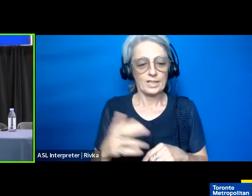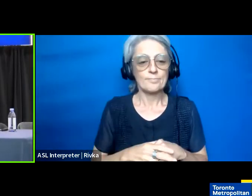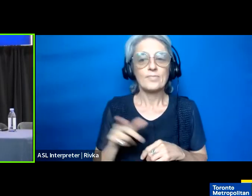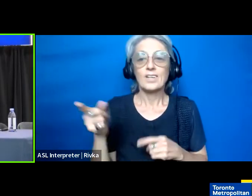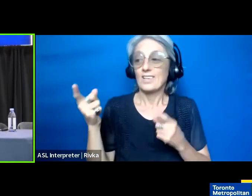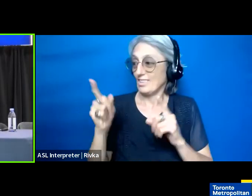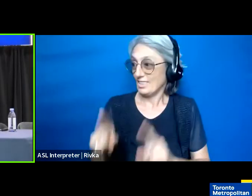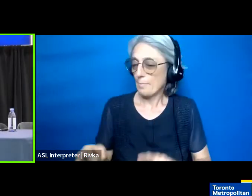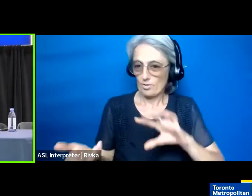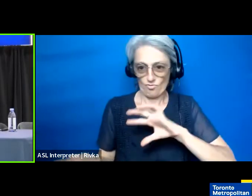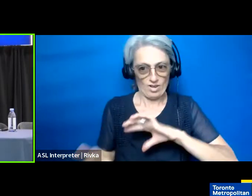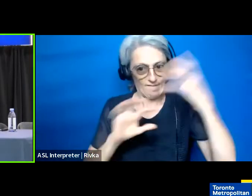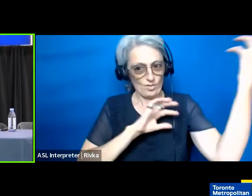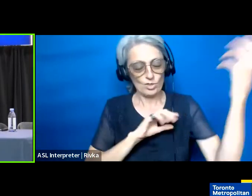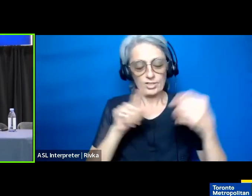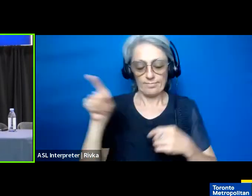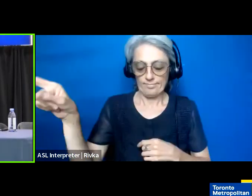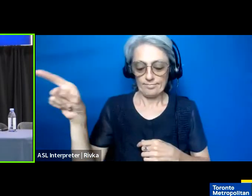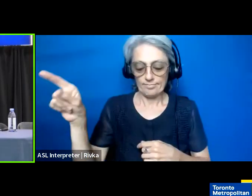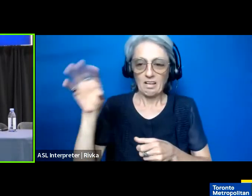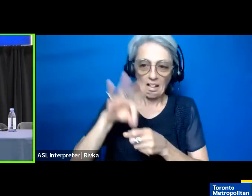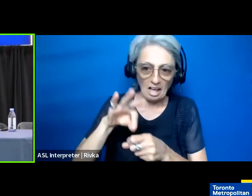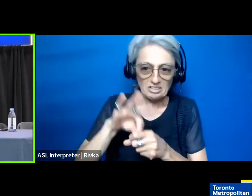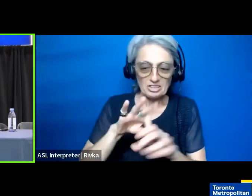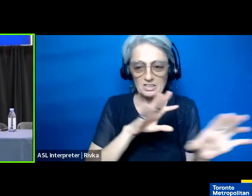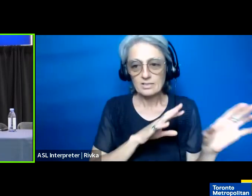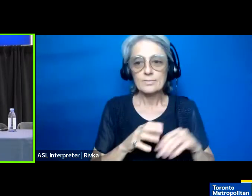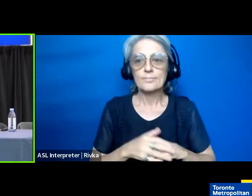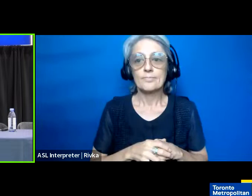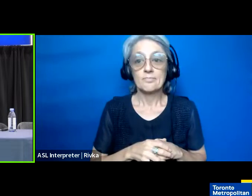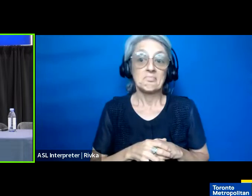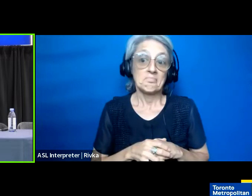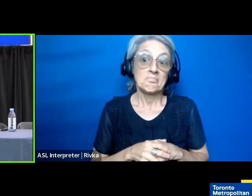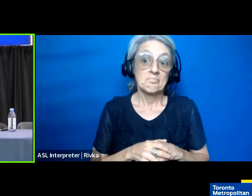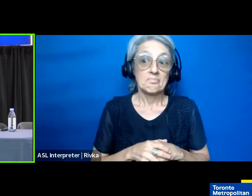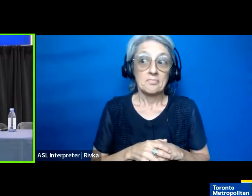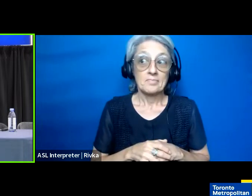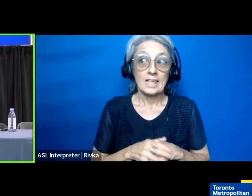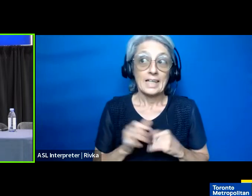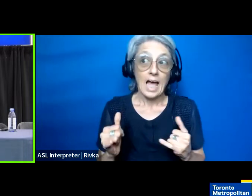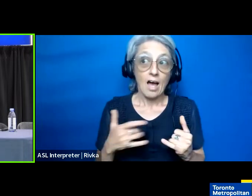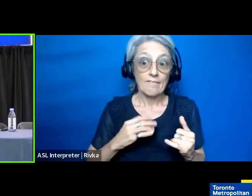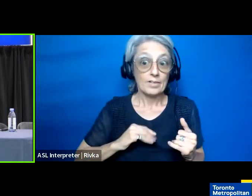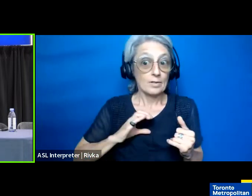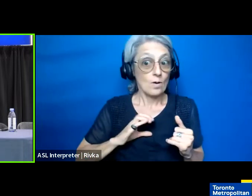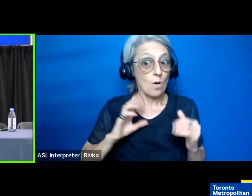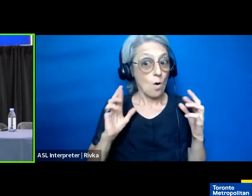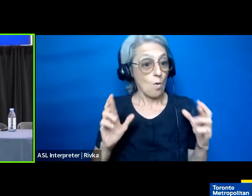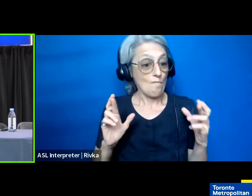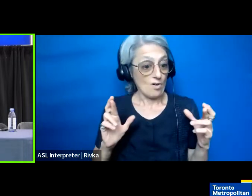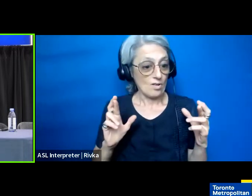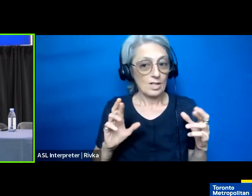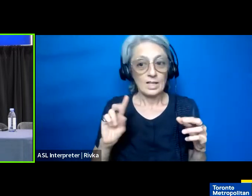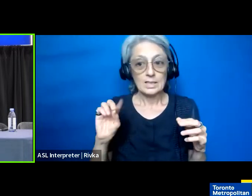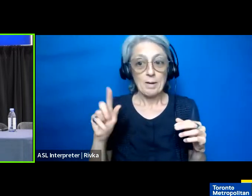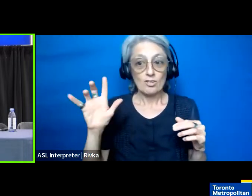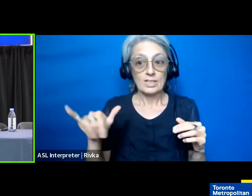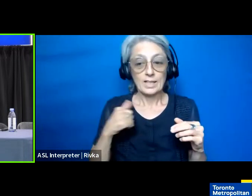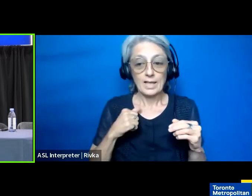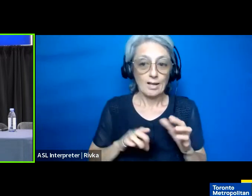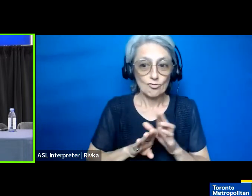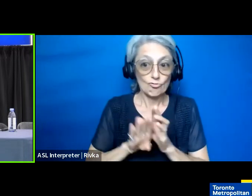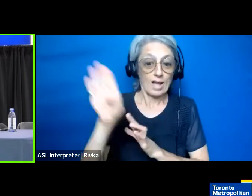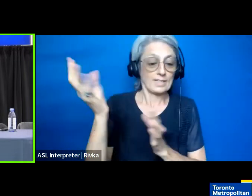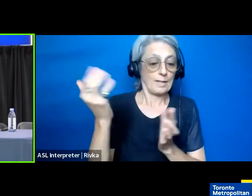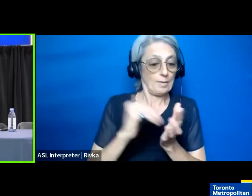with elections, which kind of gives me hope that democracy can rise up again after 40 years of